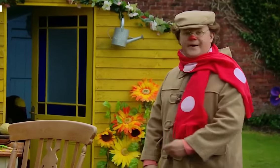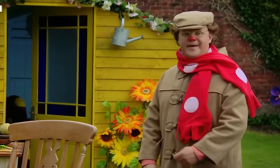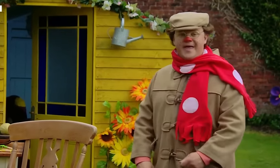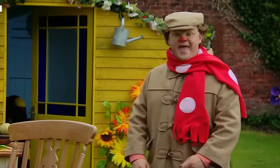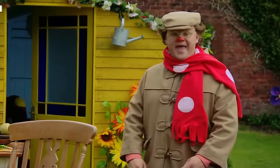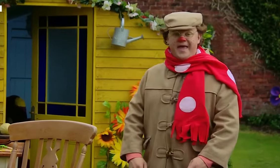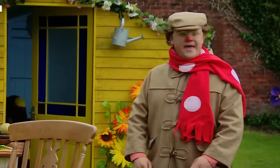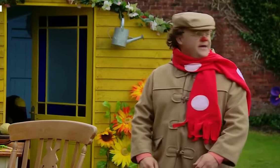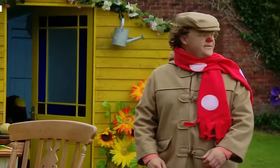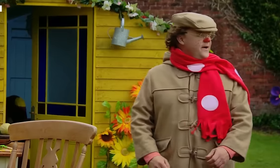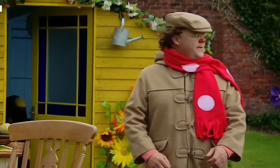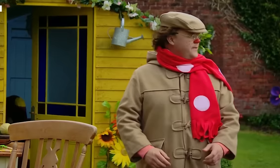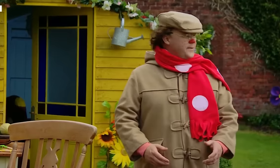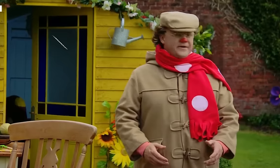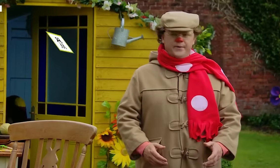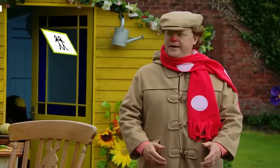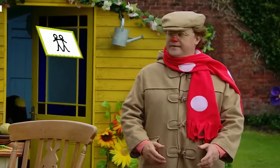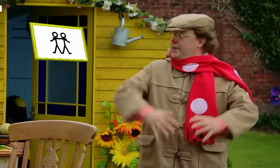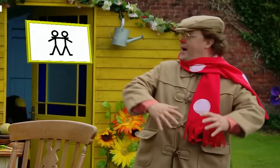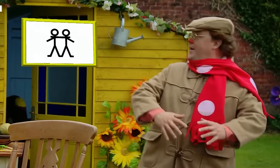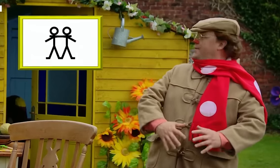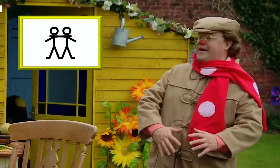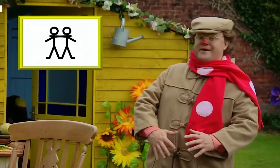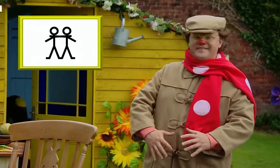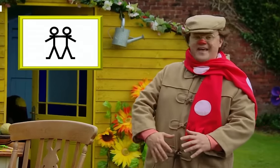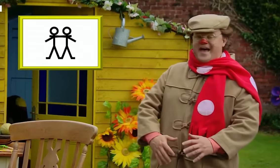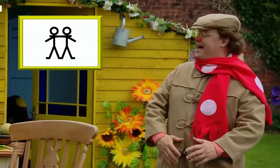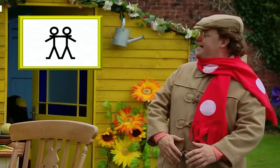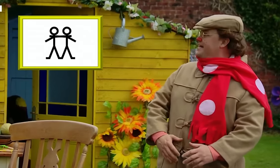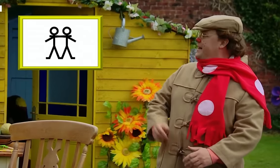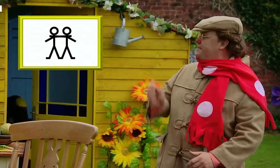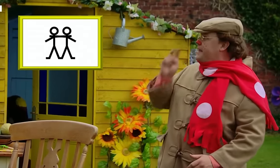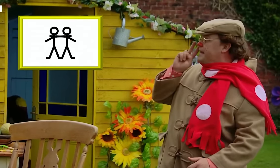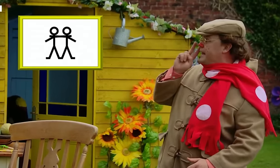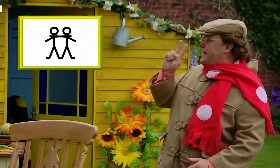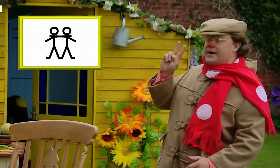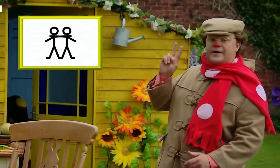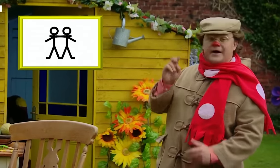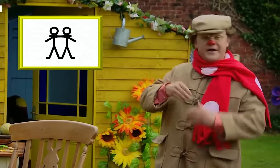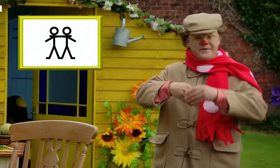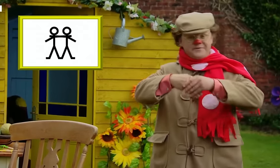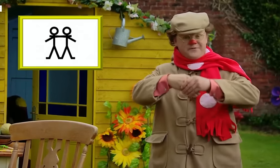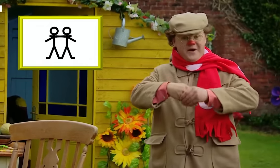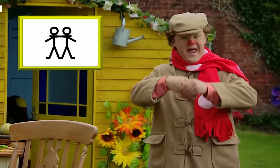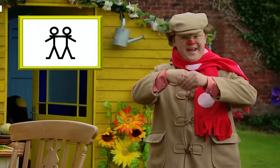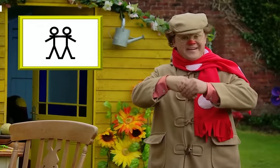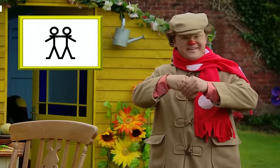then. Right, what do I do? Oh, there it is. Look, friends.